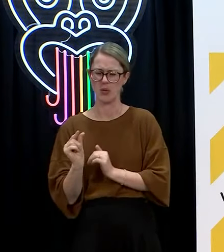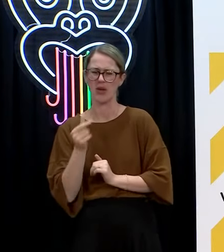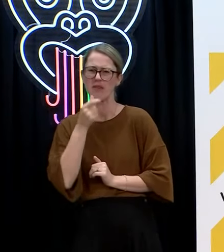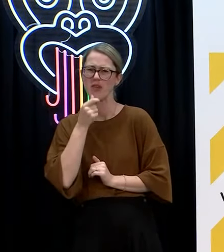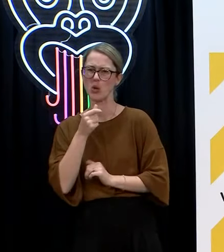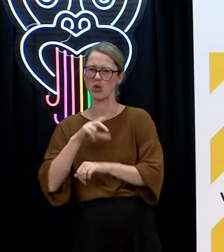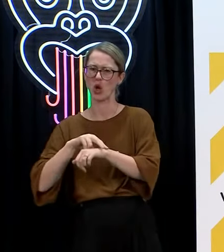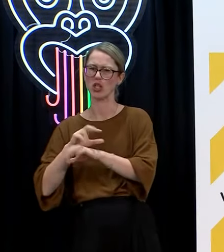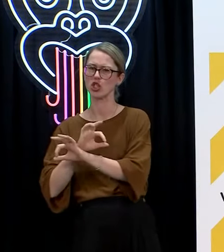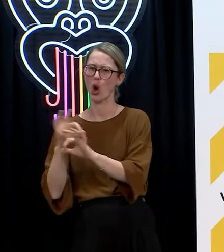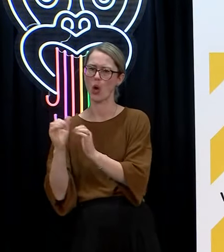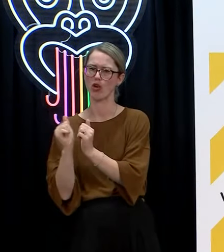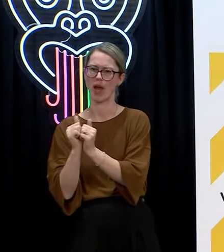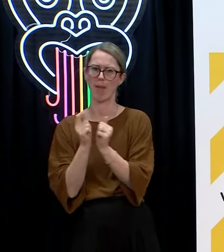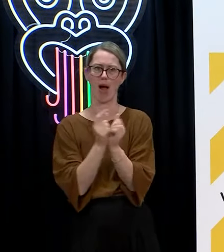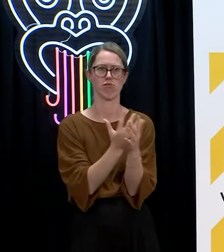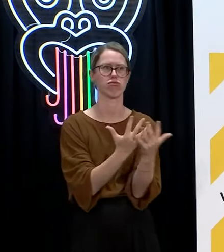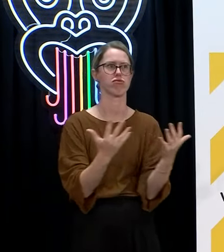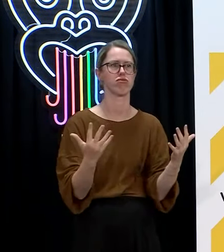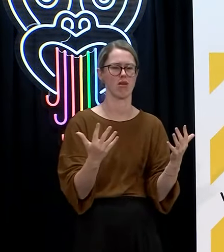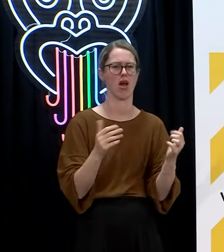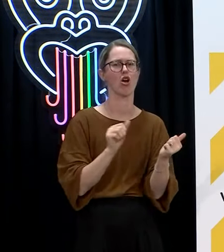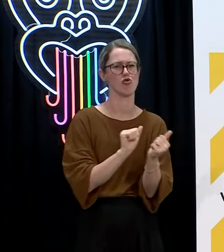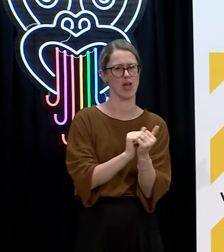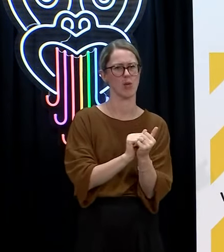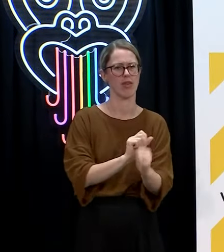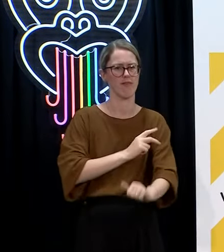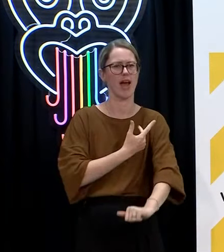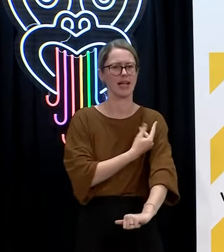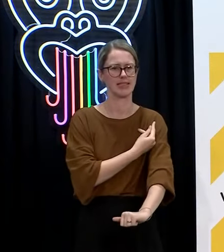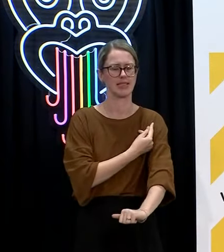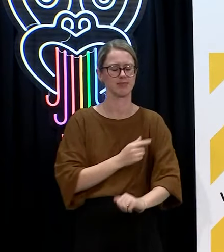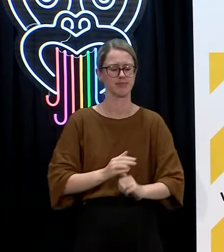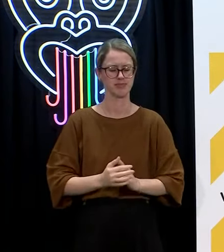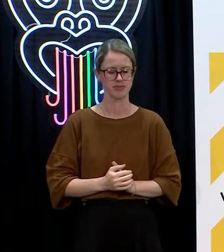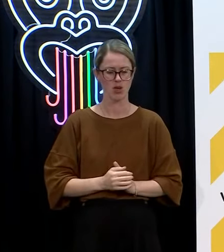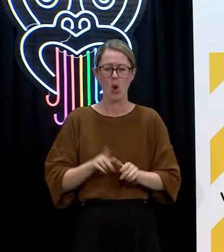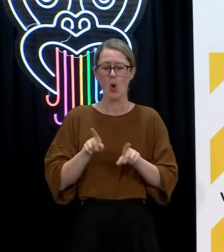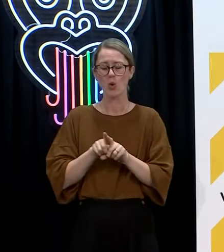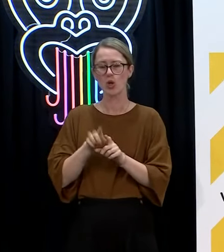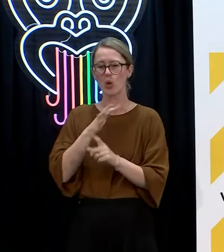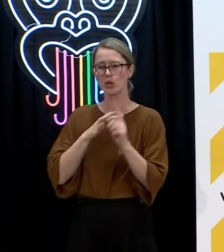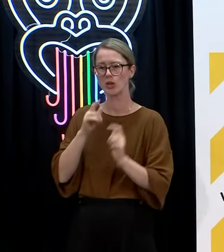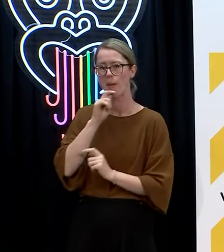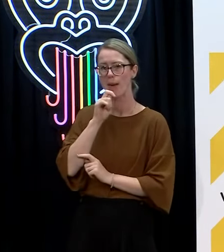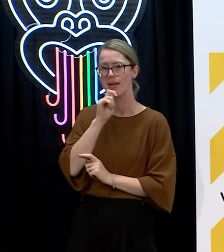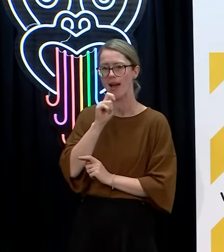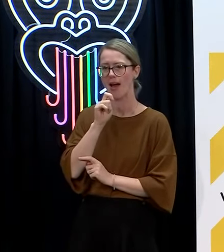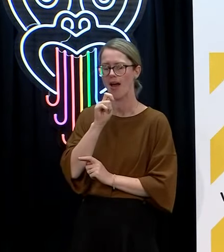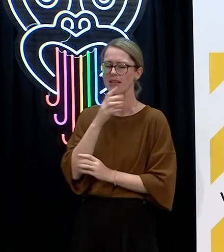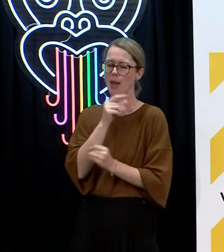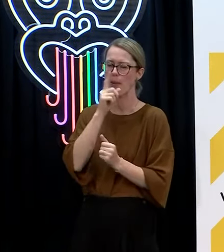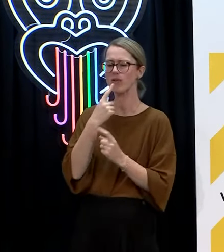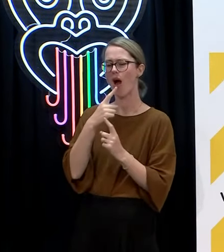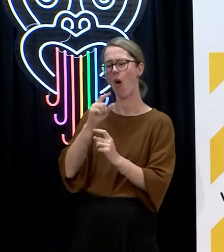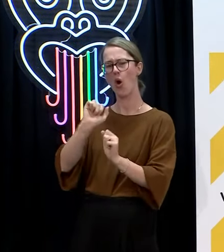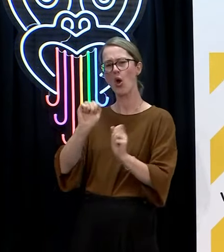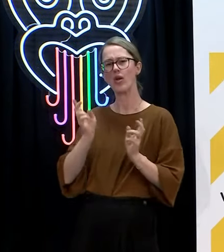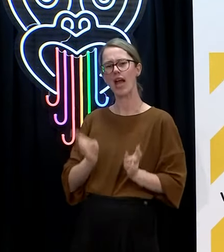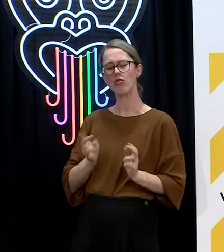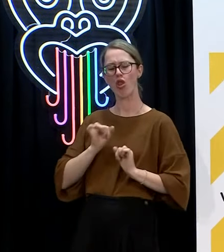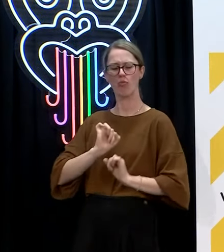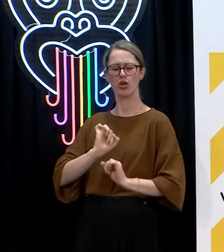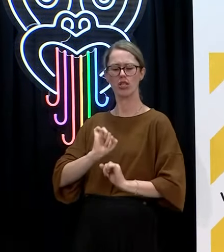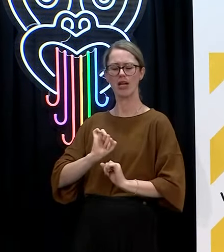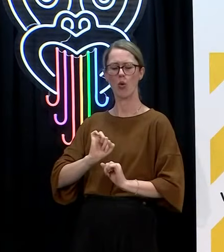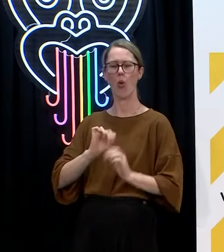who don't agree with the program. There have also been claims on social media that people's natural immunity or vitamin C